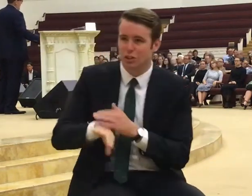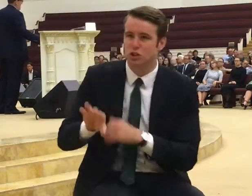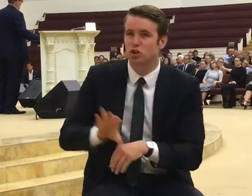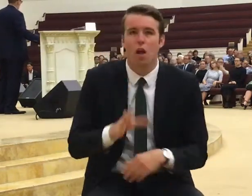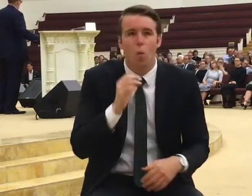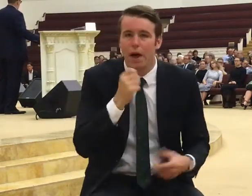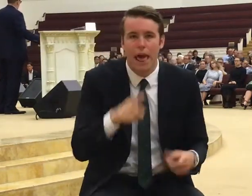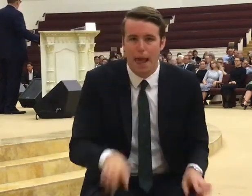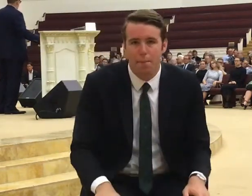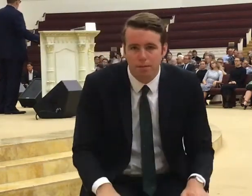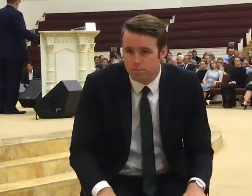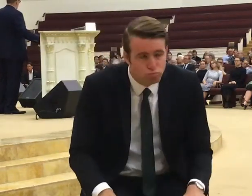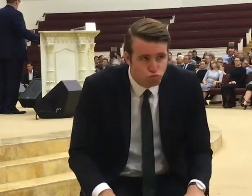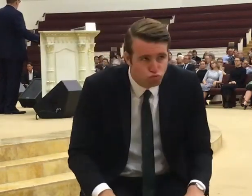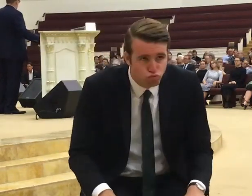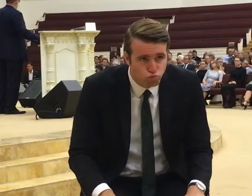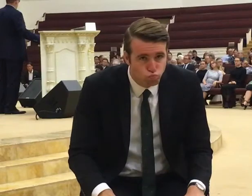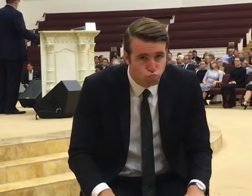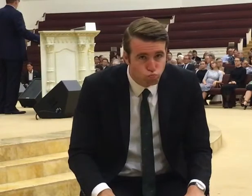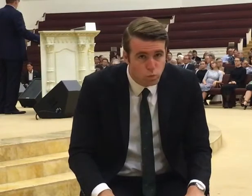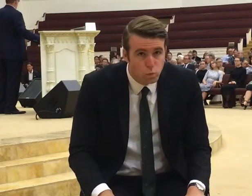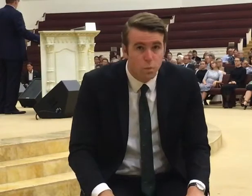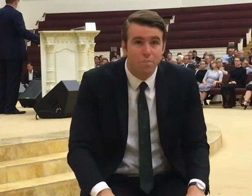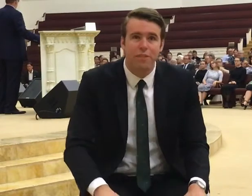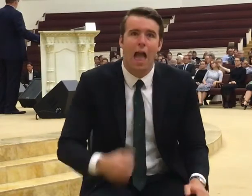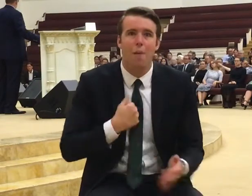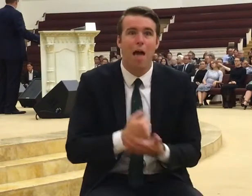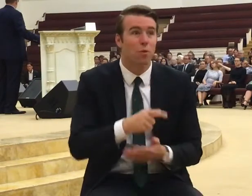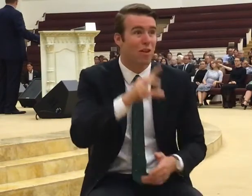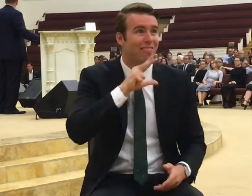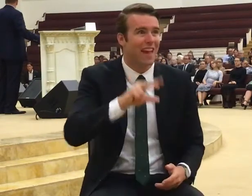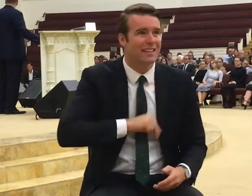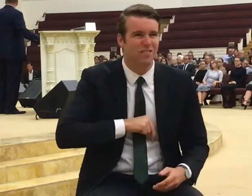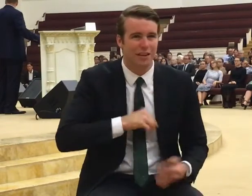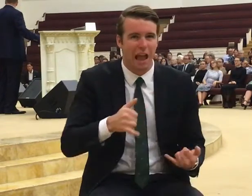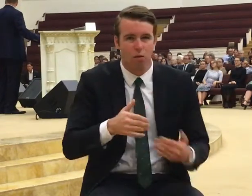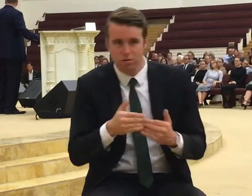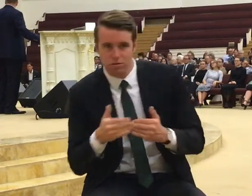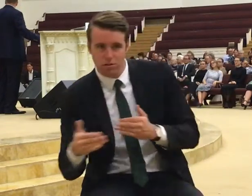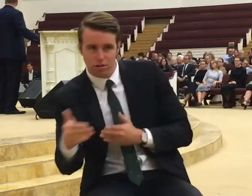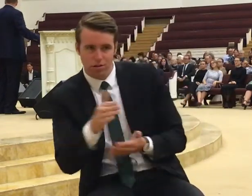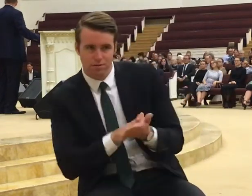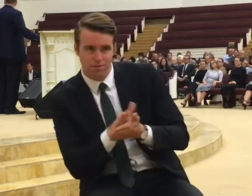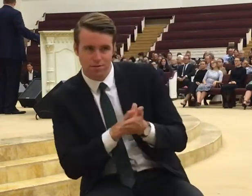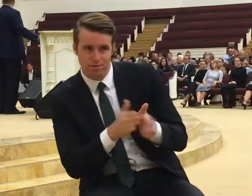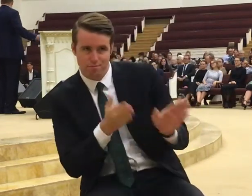It's not going to happen. I'm helping you. Thanksgiving, you'll have a little time to prepare.